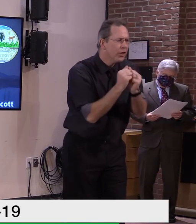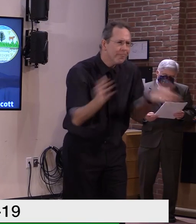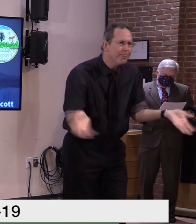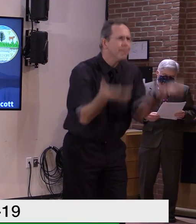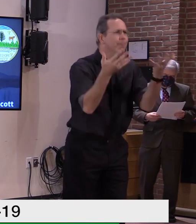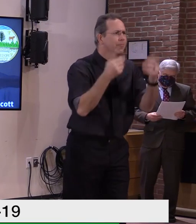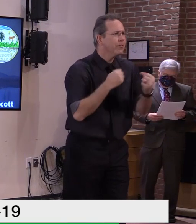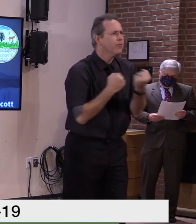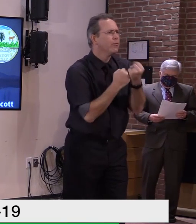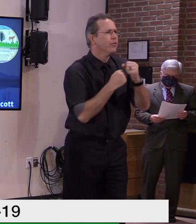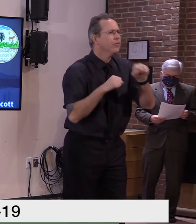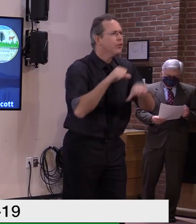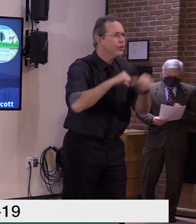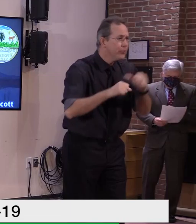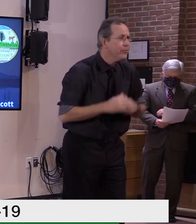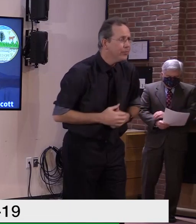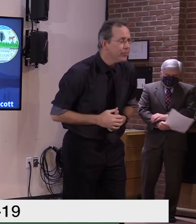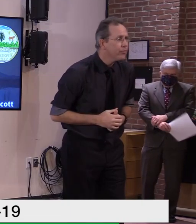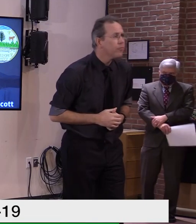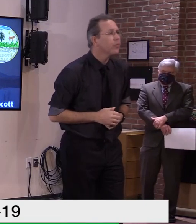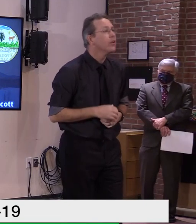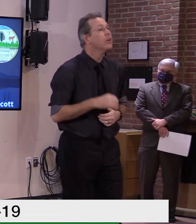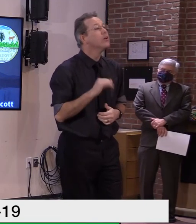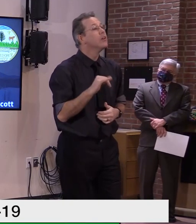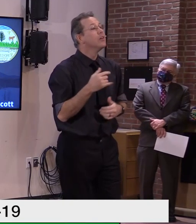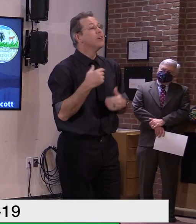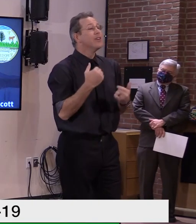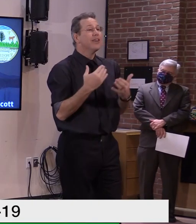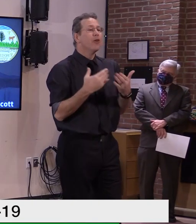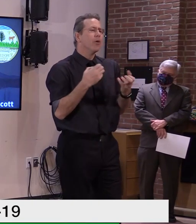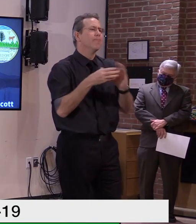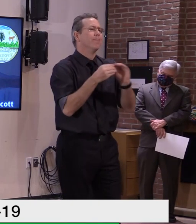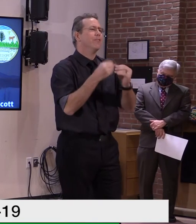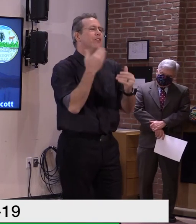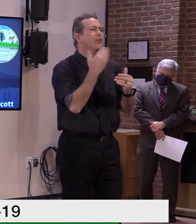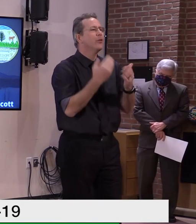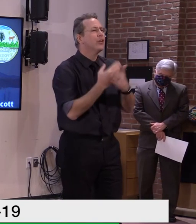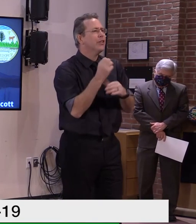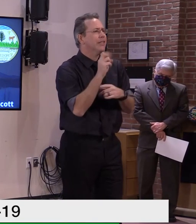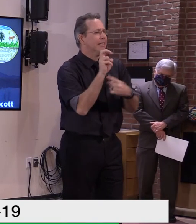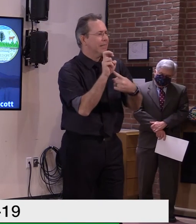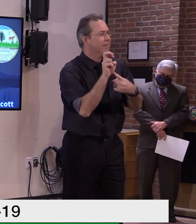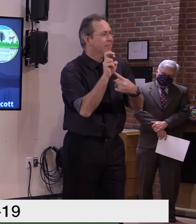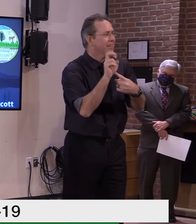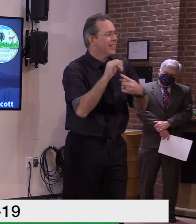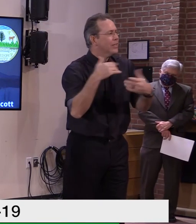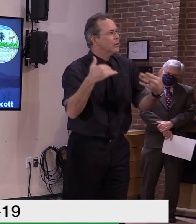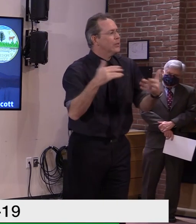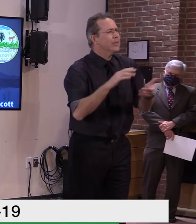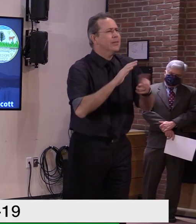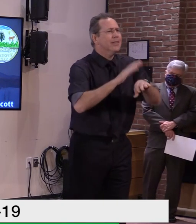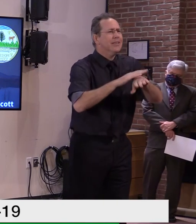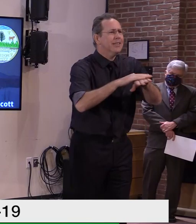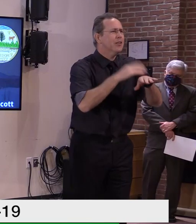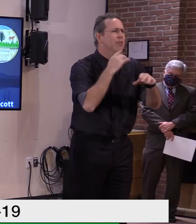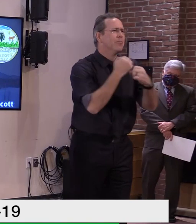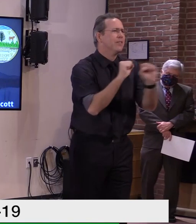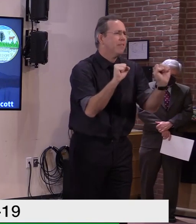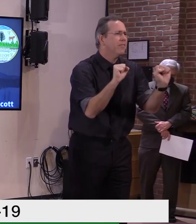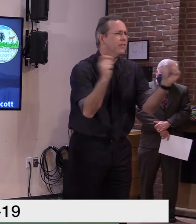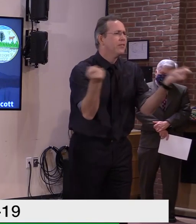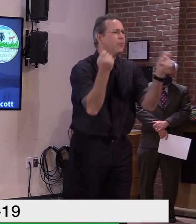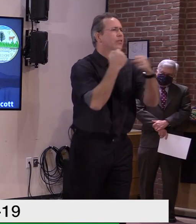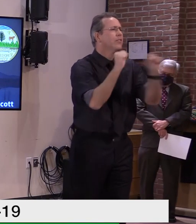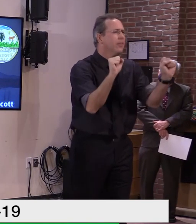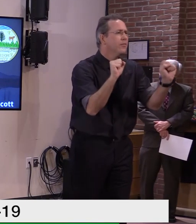I know this has been an incredibly difficult year, full of so many challenges, and many are looking forward to putting all of